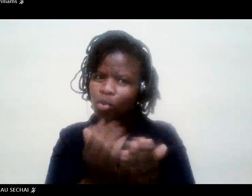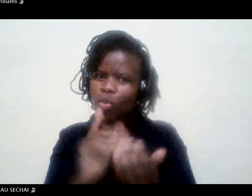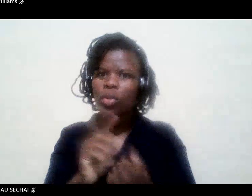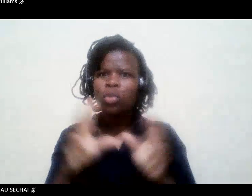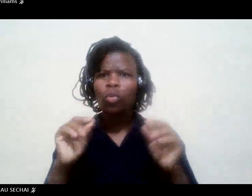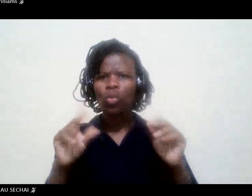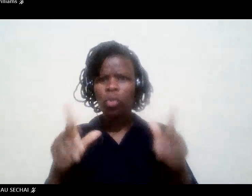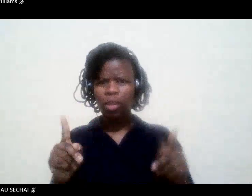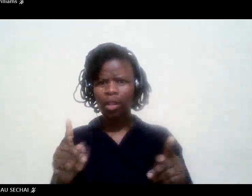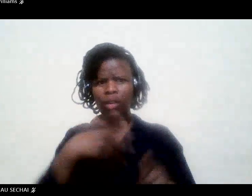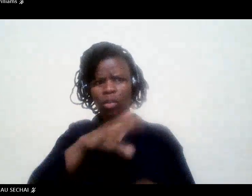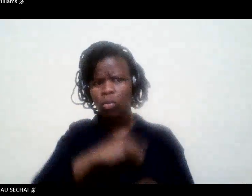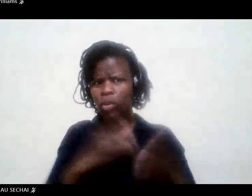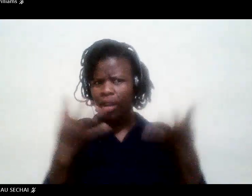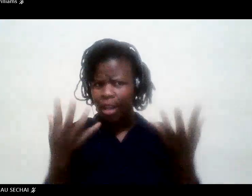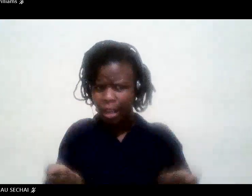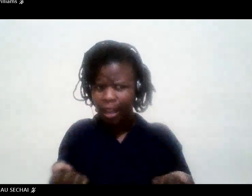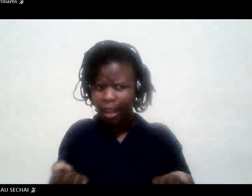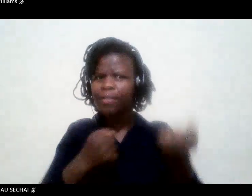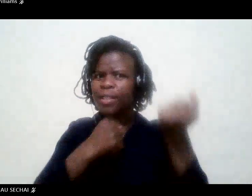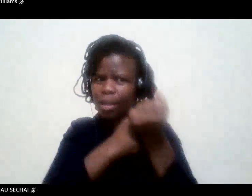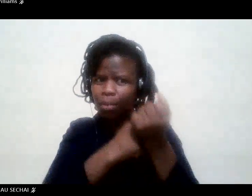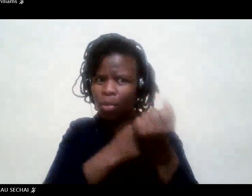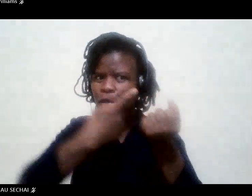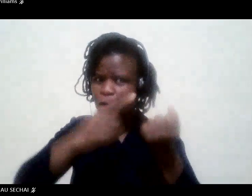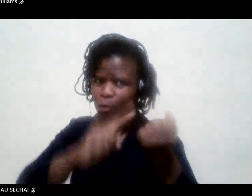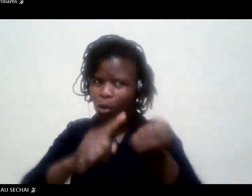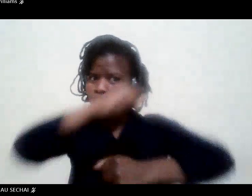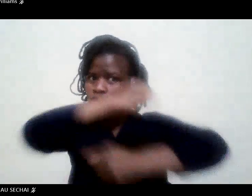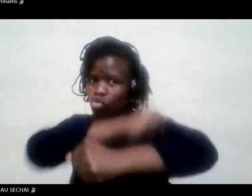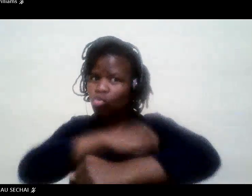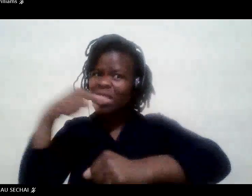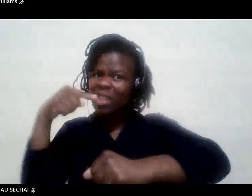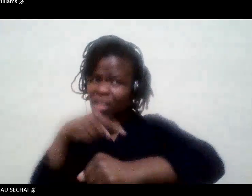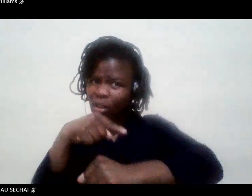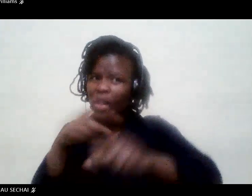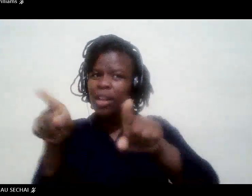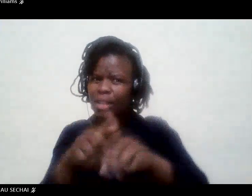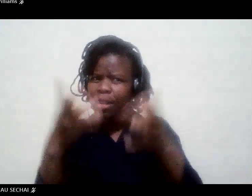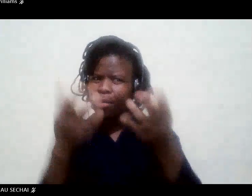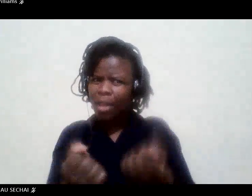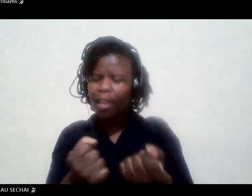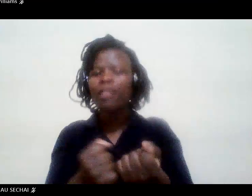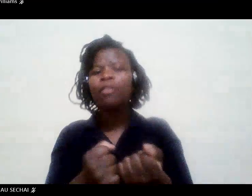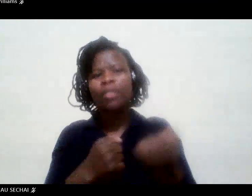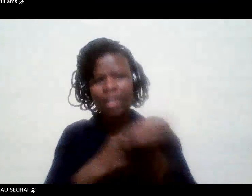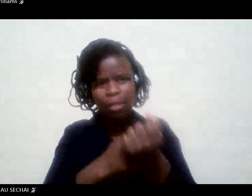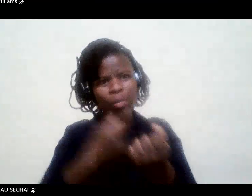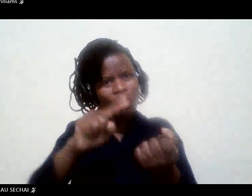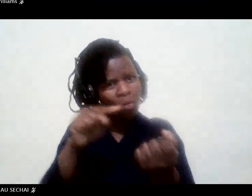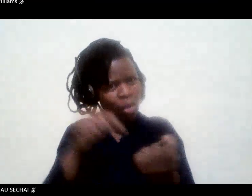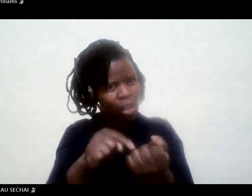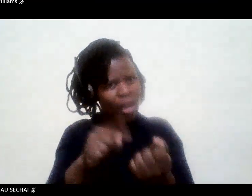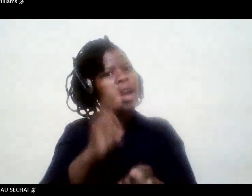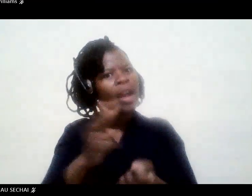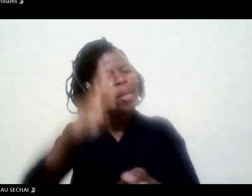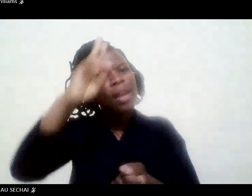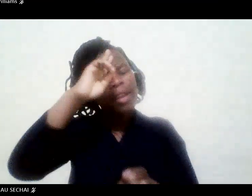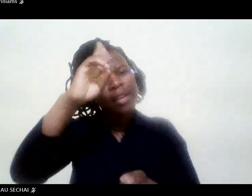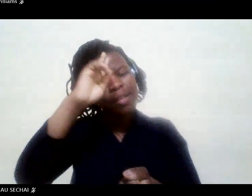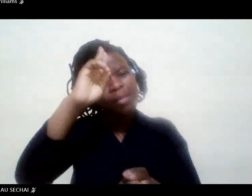have the support for this student? Do we have the support for these learners? Because remember, even teachers, they